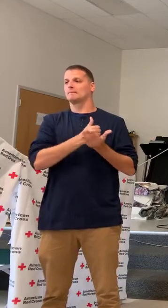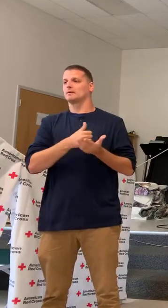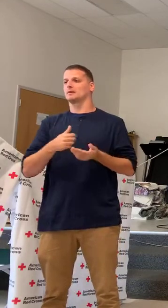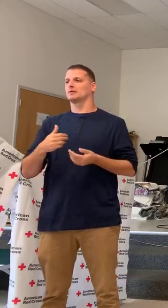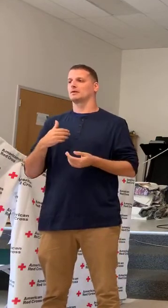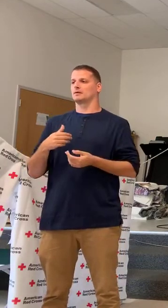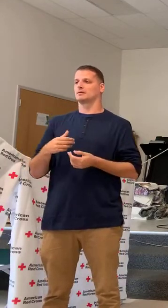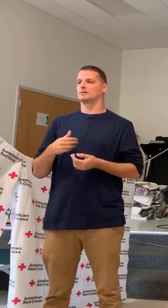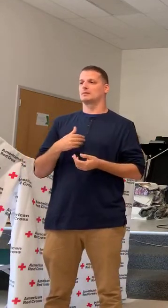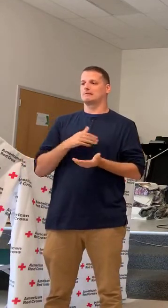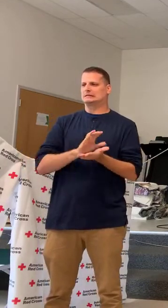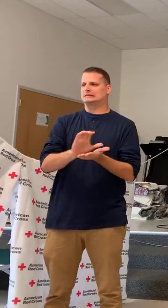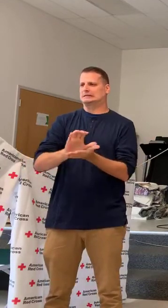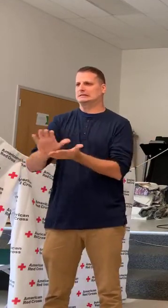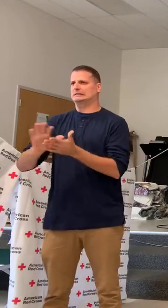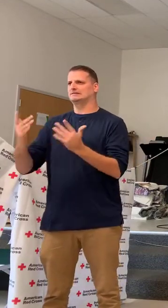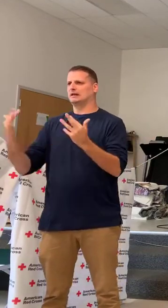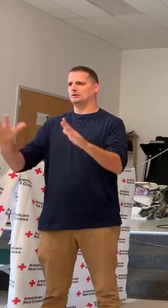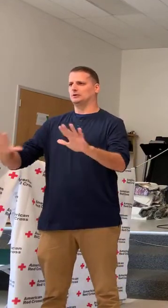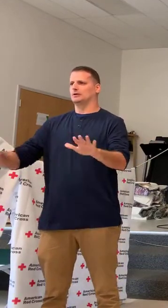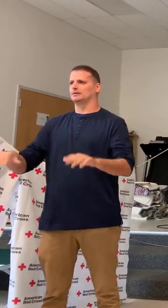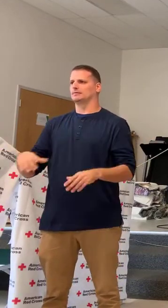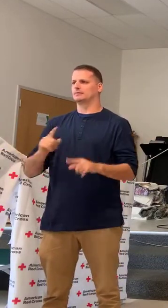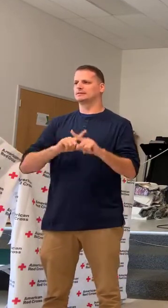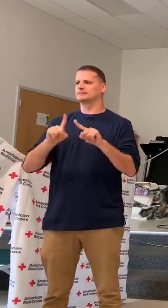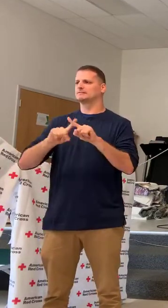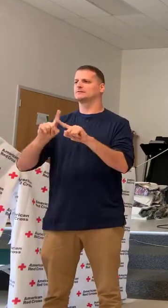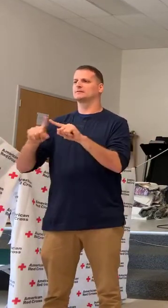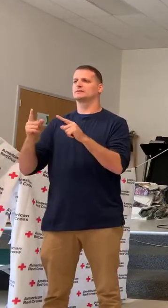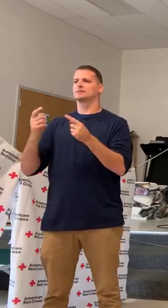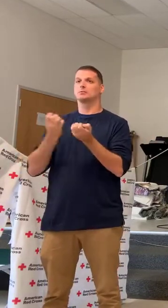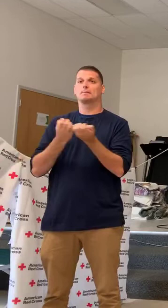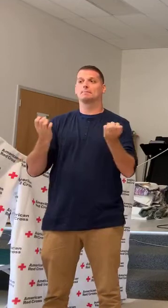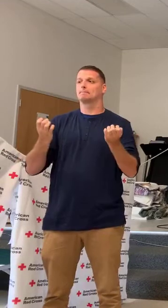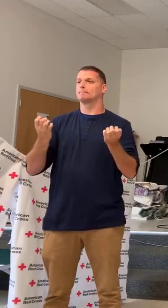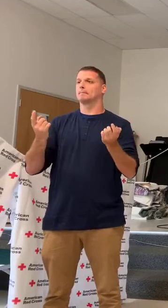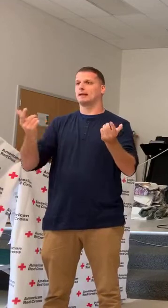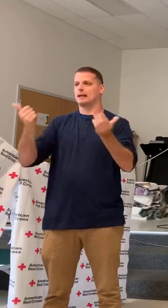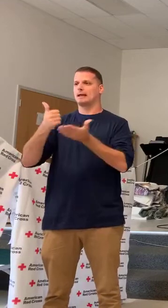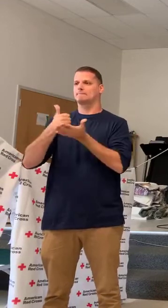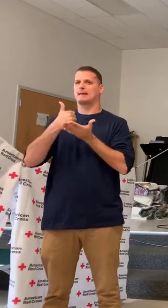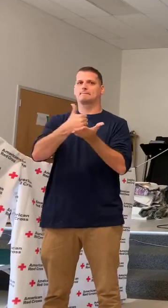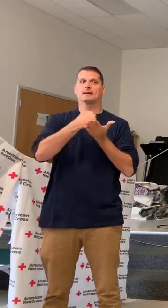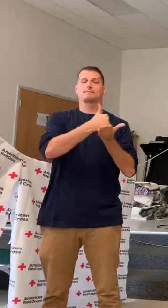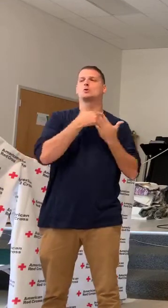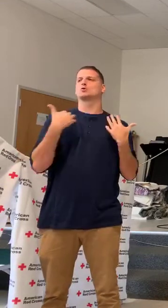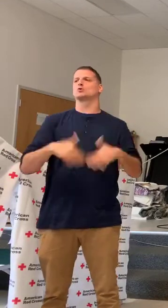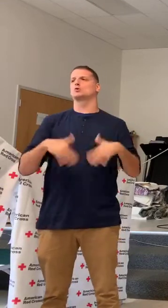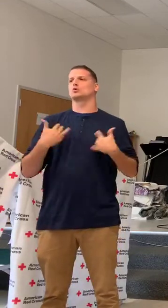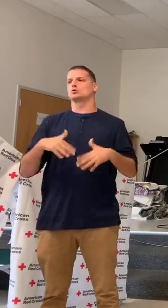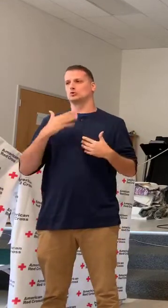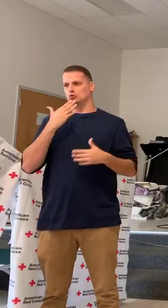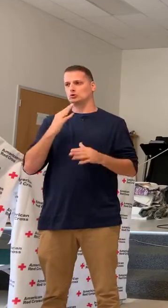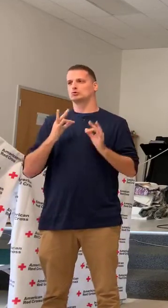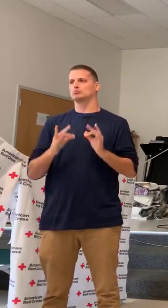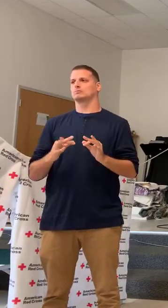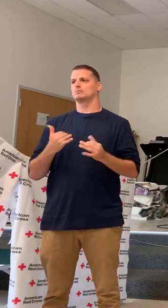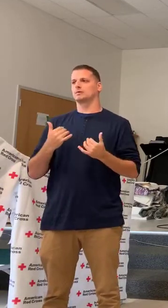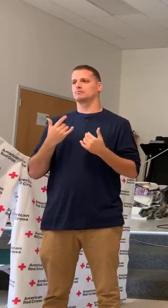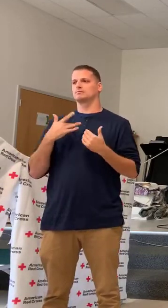feller bunchers. So we've got a lot of stuff coming, and it's just taken a couple days to get them here. So we're up and feeling pretty good.